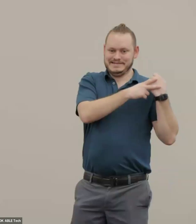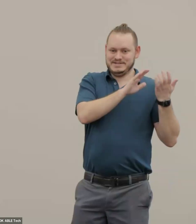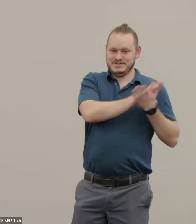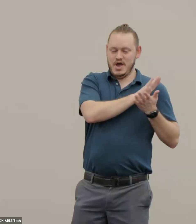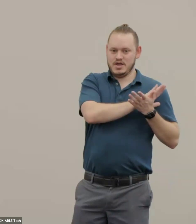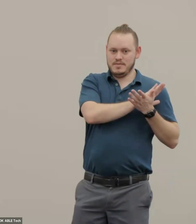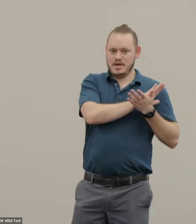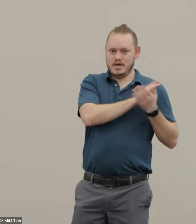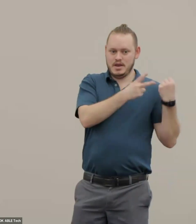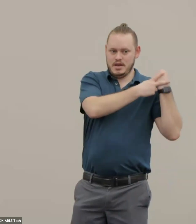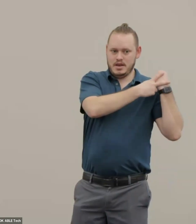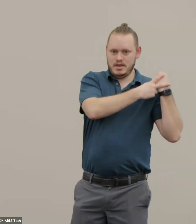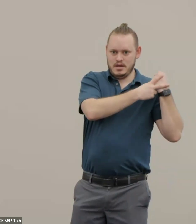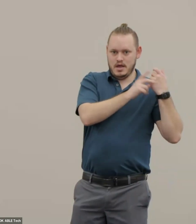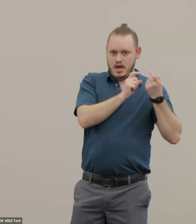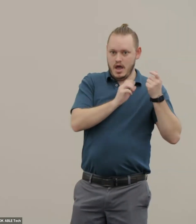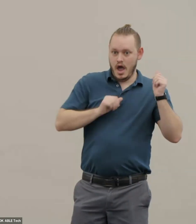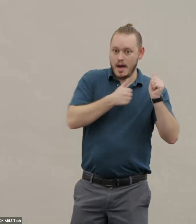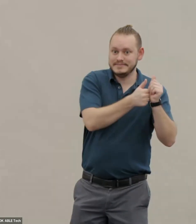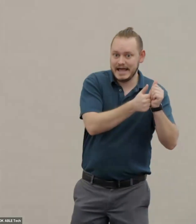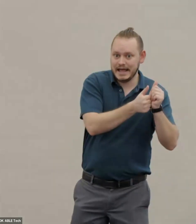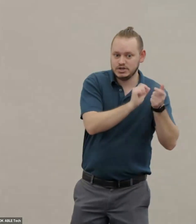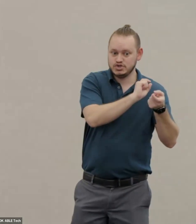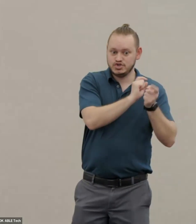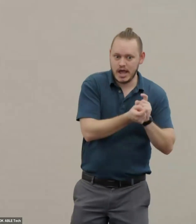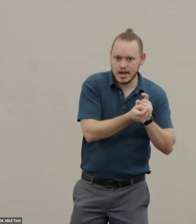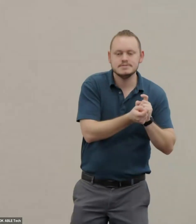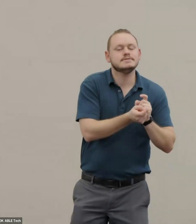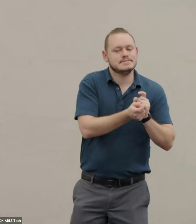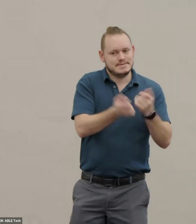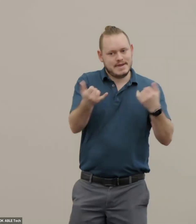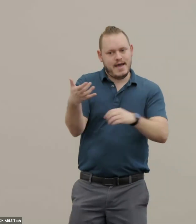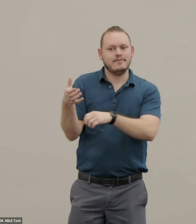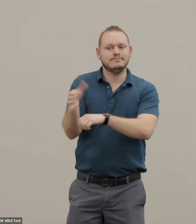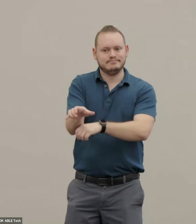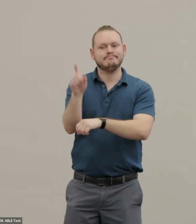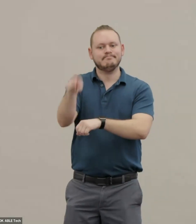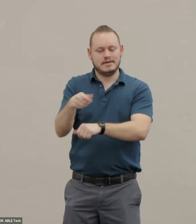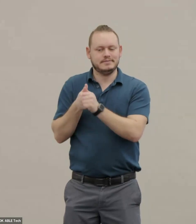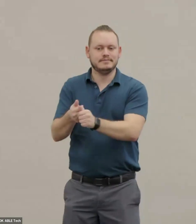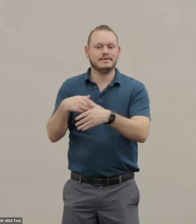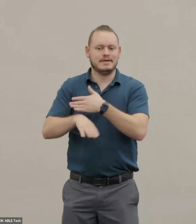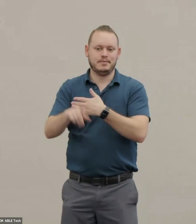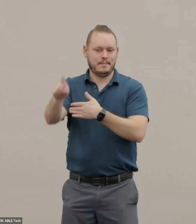make a change to that document, now we need to make it accessible. So keep that in